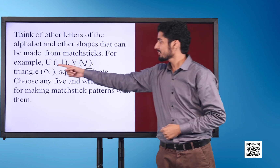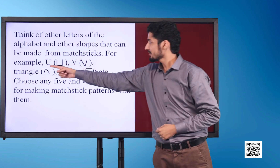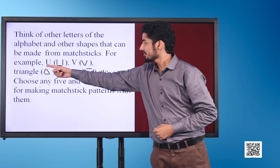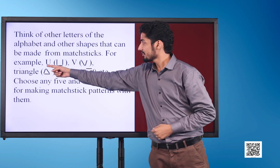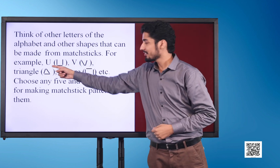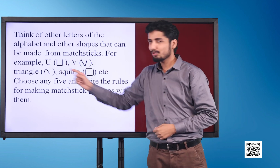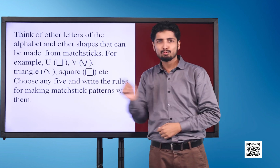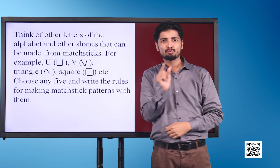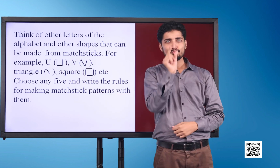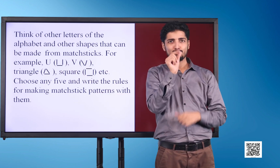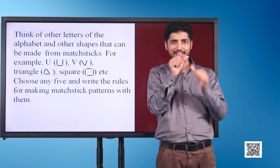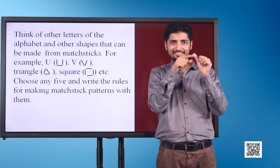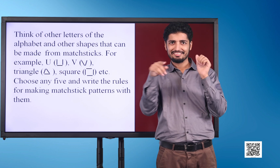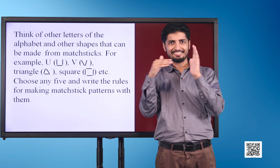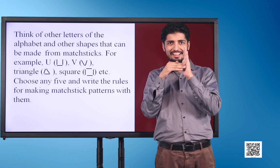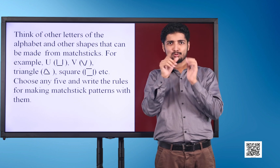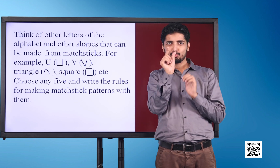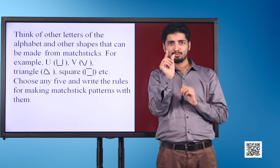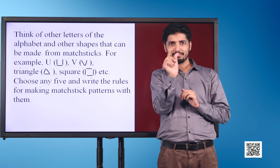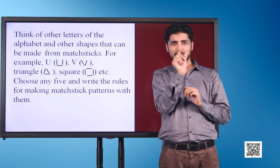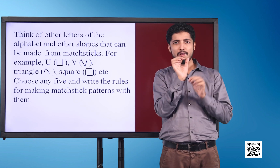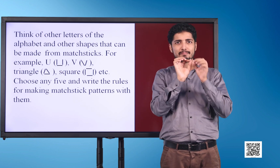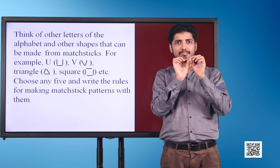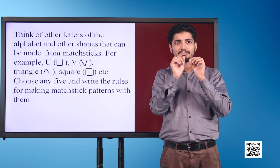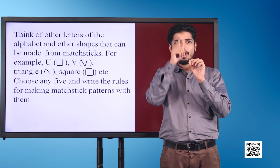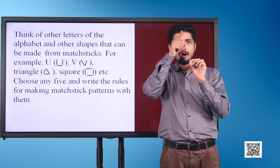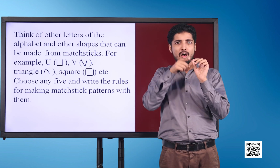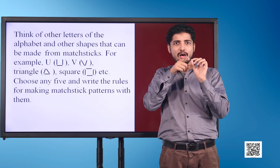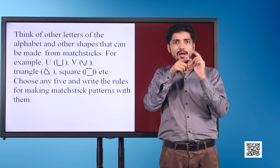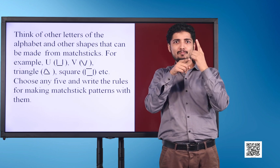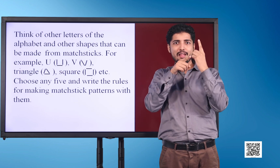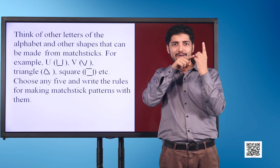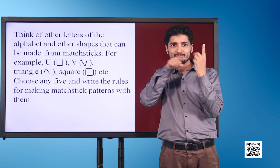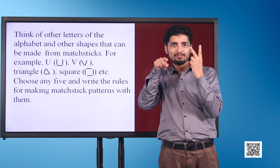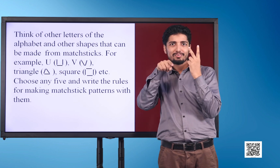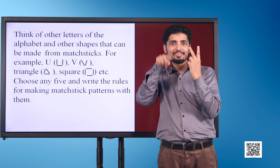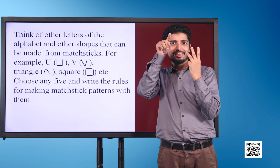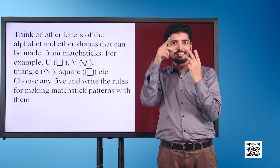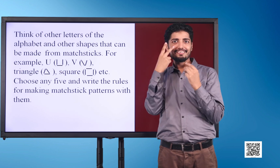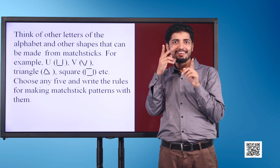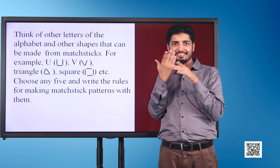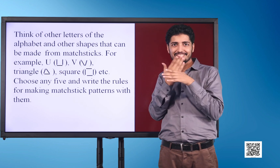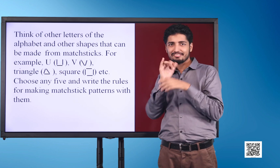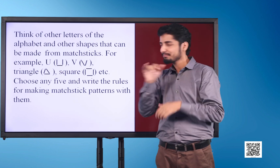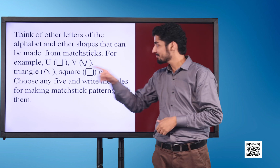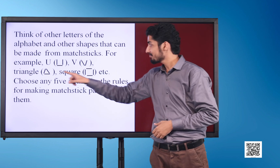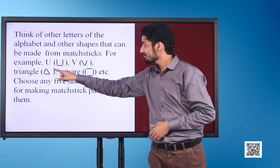For example, U, V, triangle, square, etc.